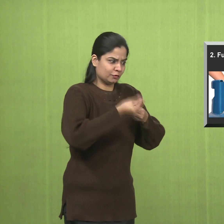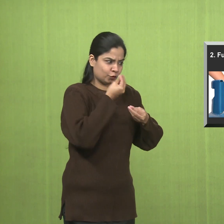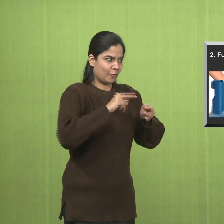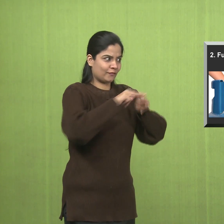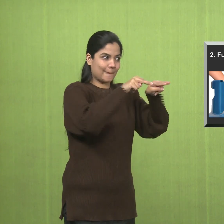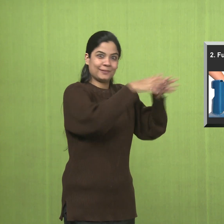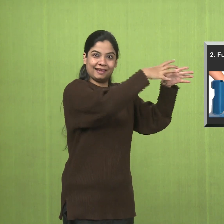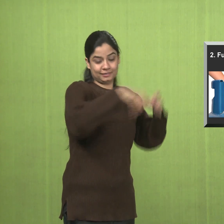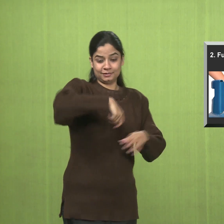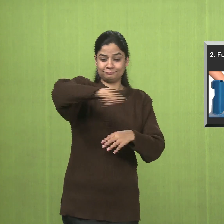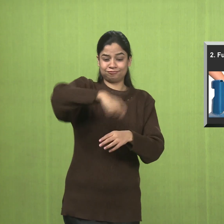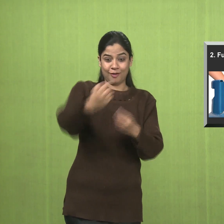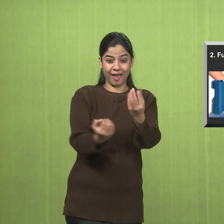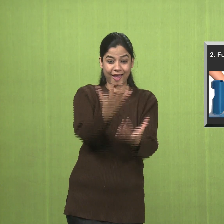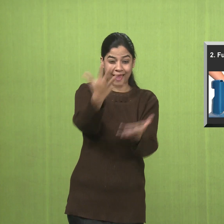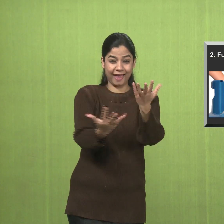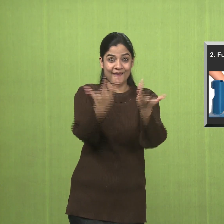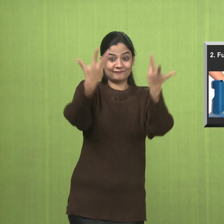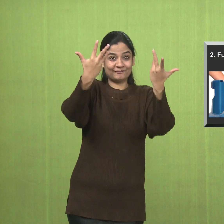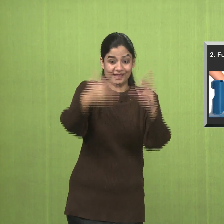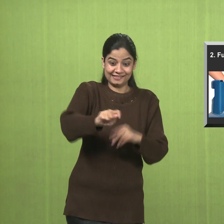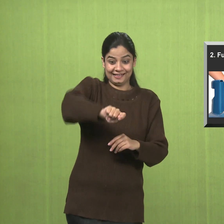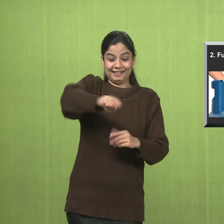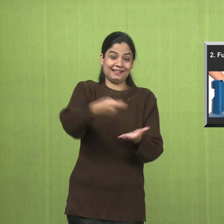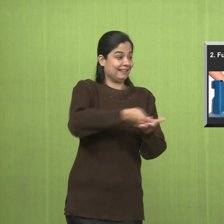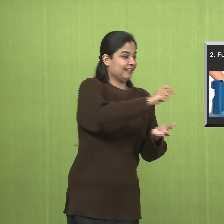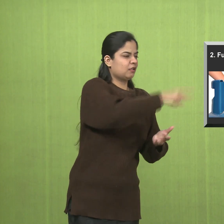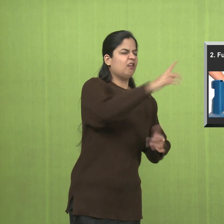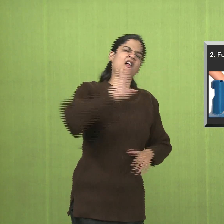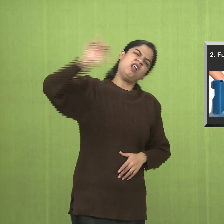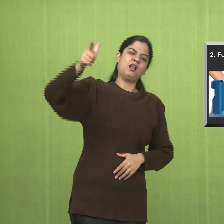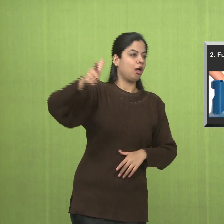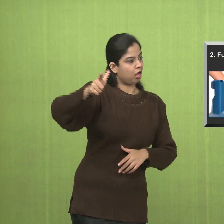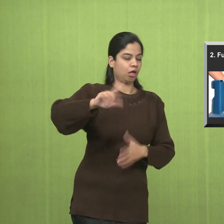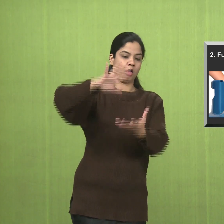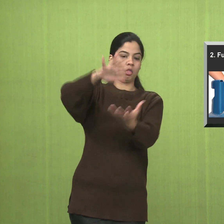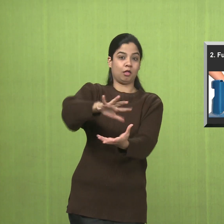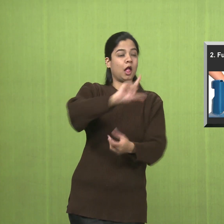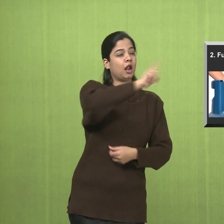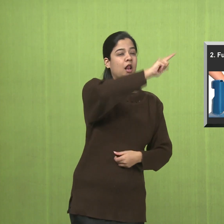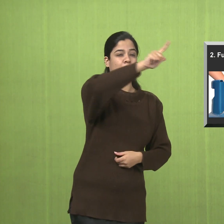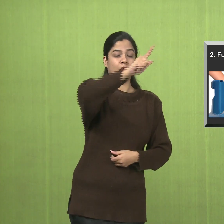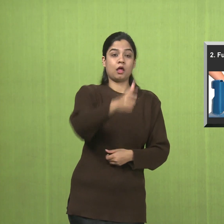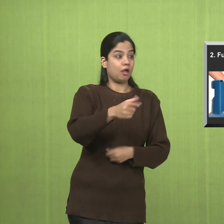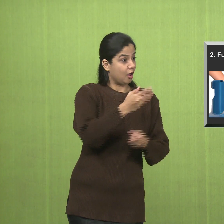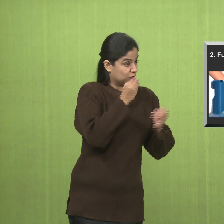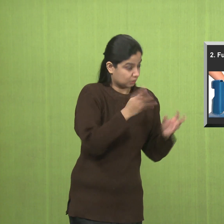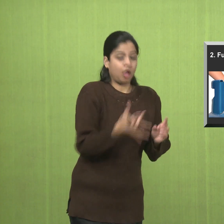When you're cooking food, immediately eat the food once it's hot. Don't avoid eating it later. If you want to